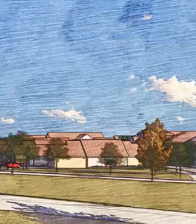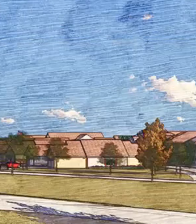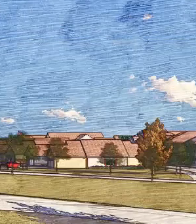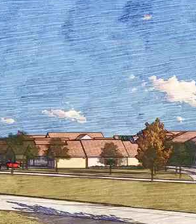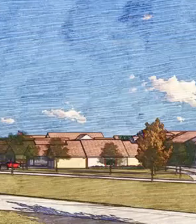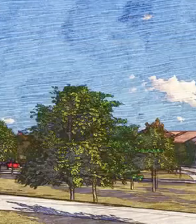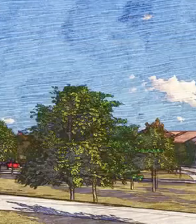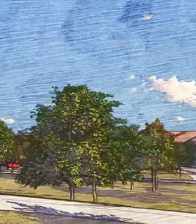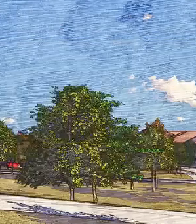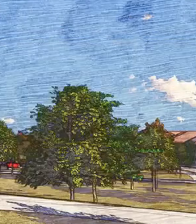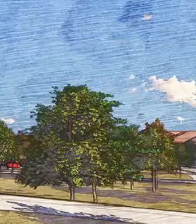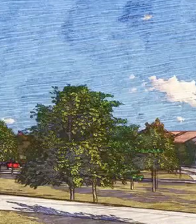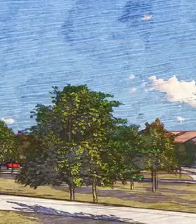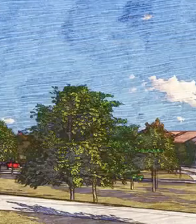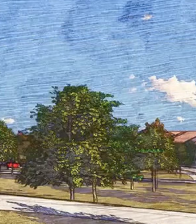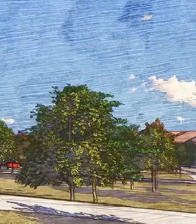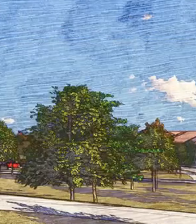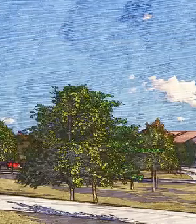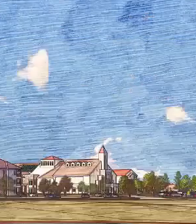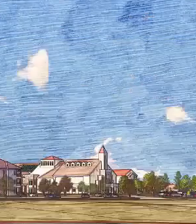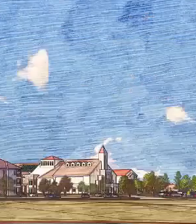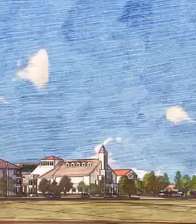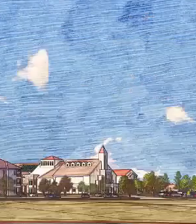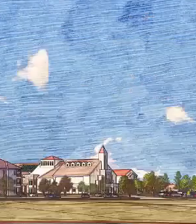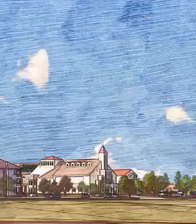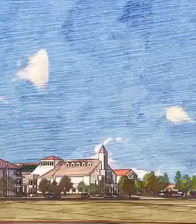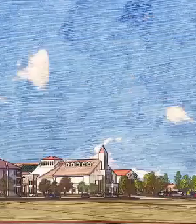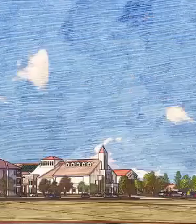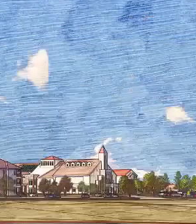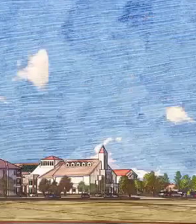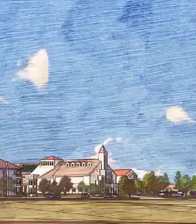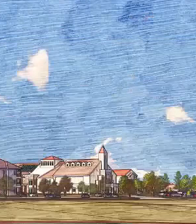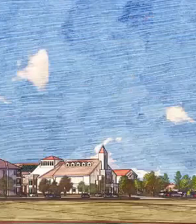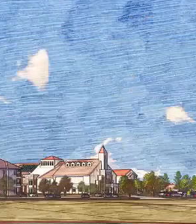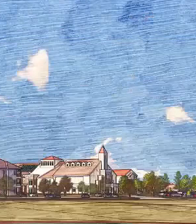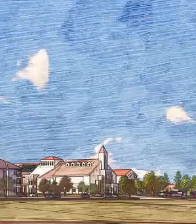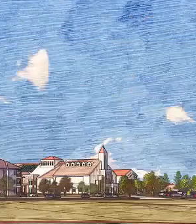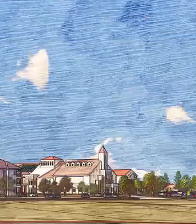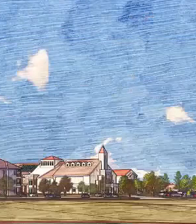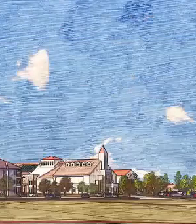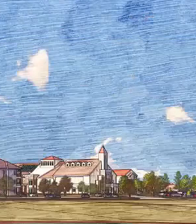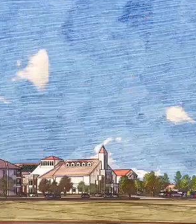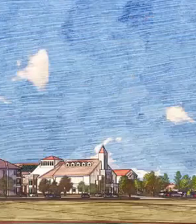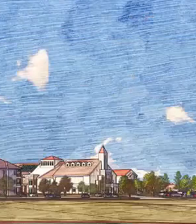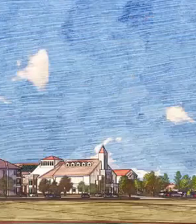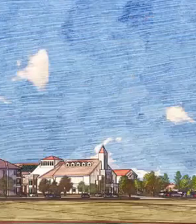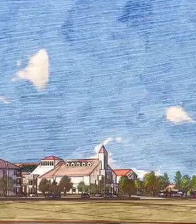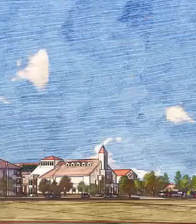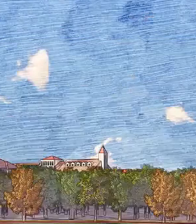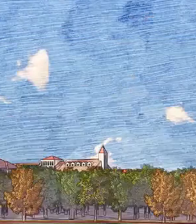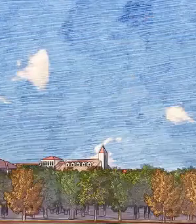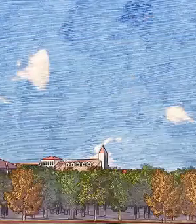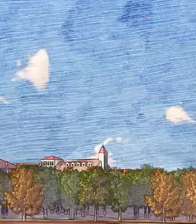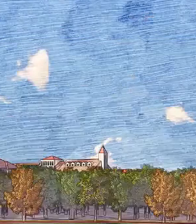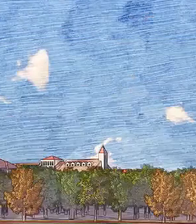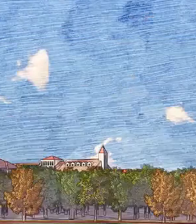They look like they're watercolors, like you hired an artist just to paint them. They're so pretty. Yeah. These architects are artists. They really are. They're